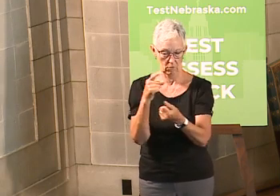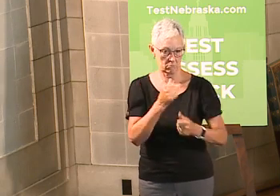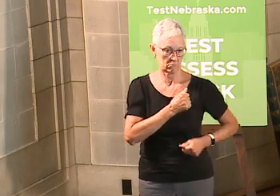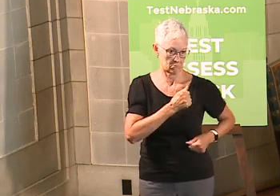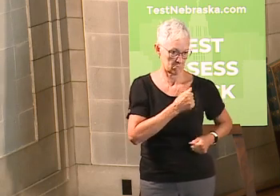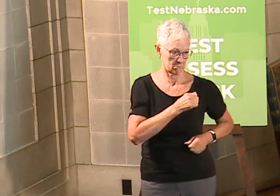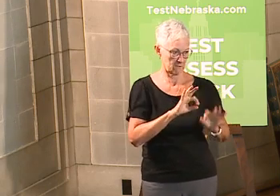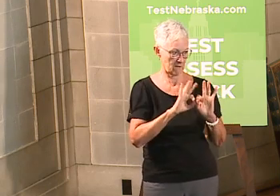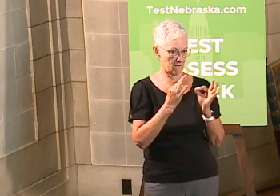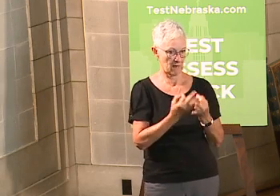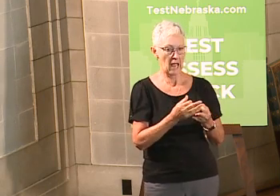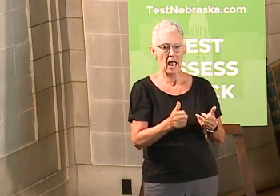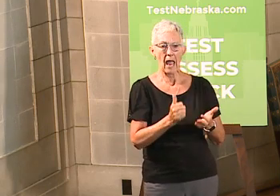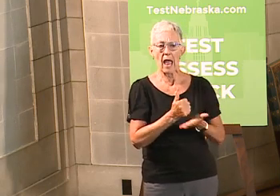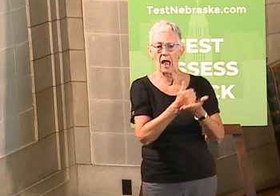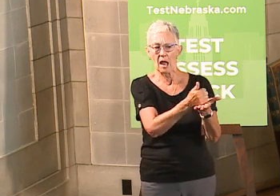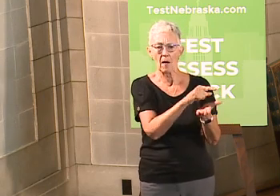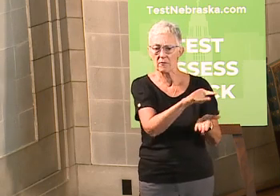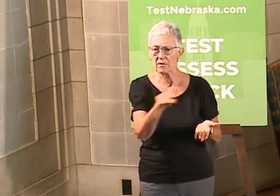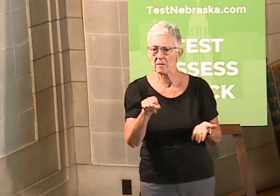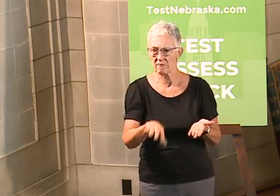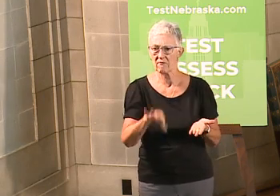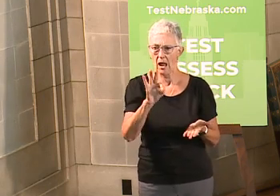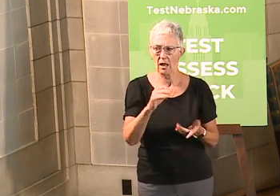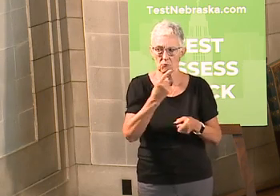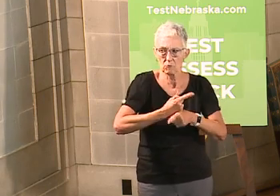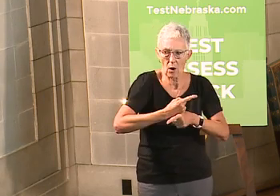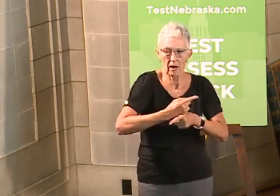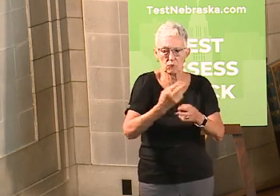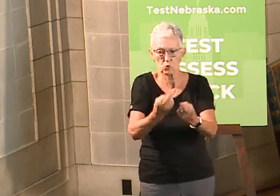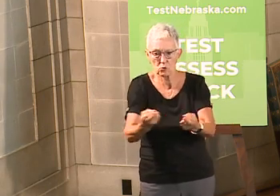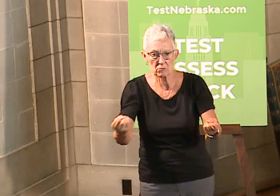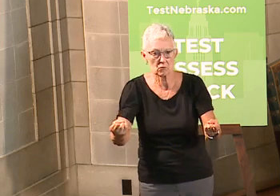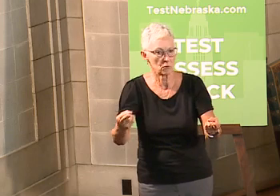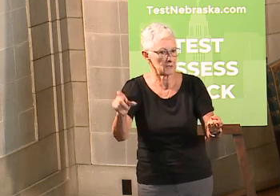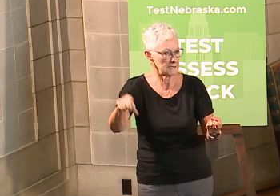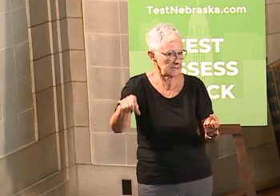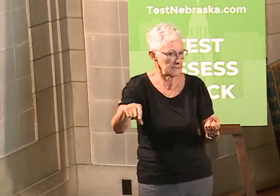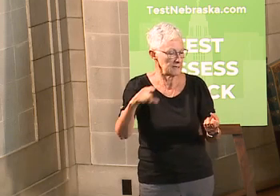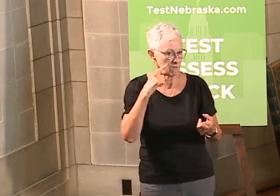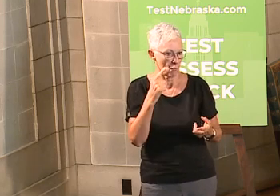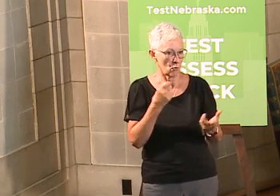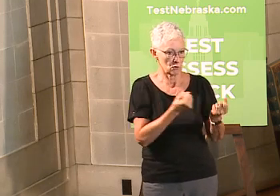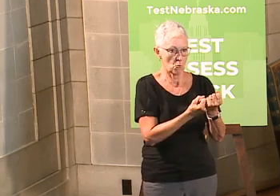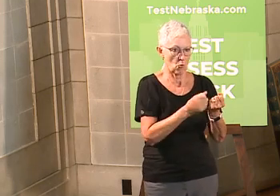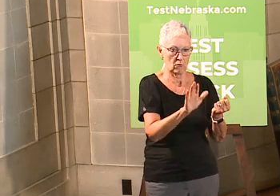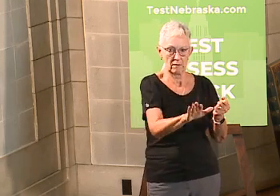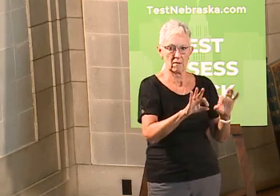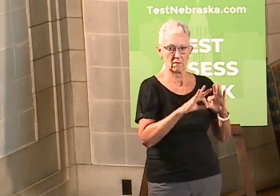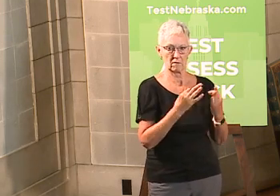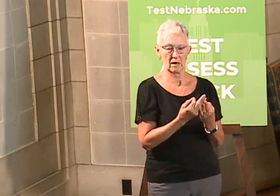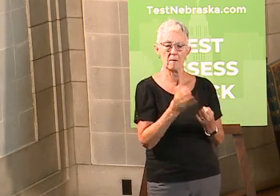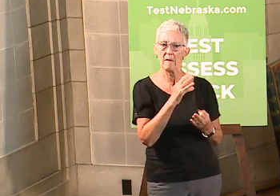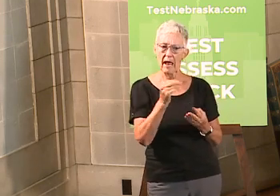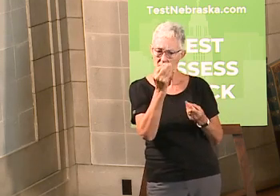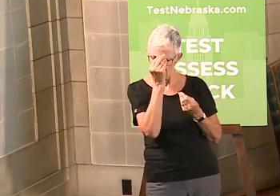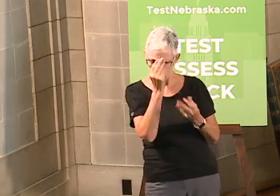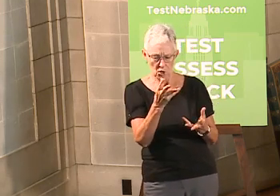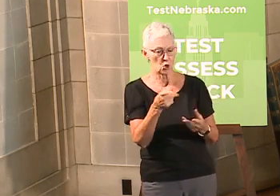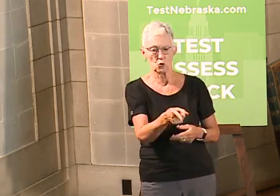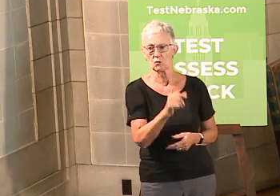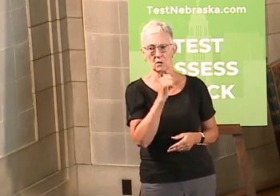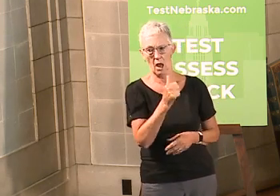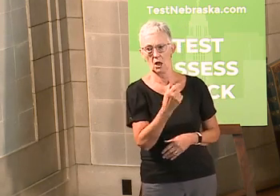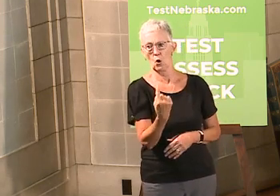available resources, and most importantly, let them know that they do not have to walk this path alone. The needs